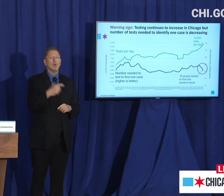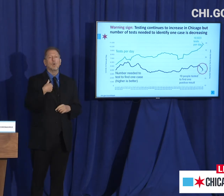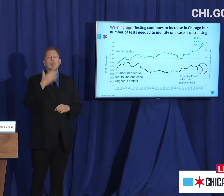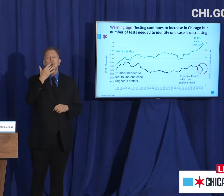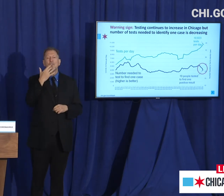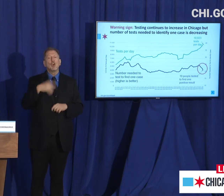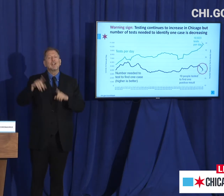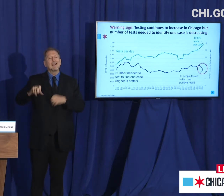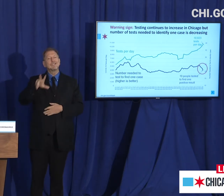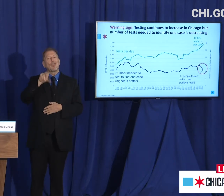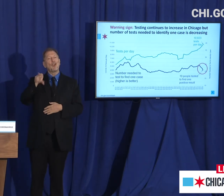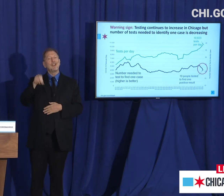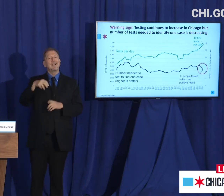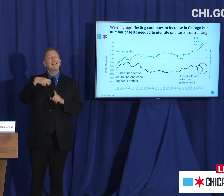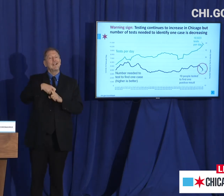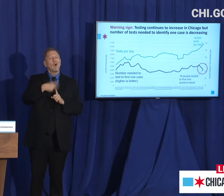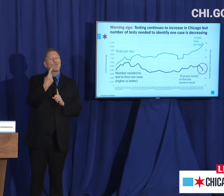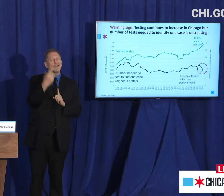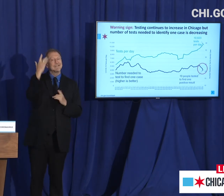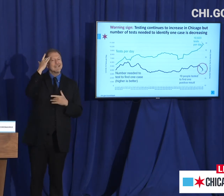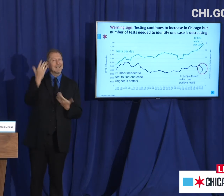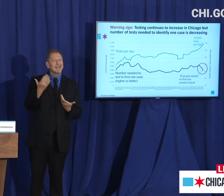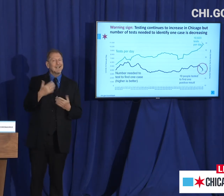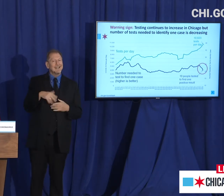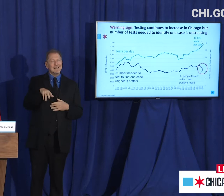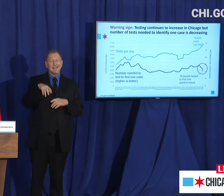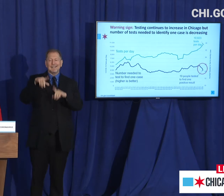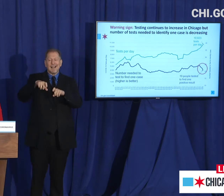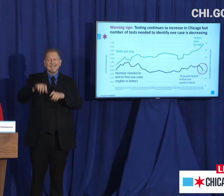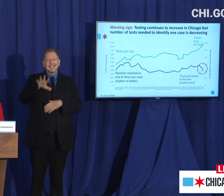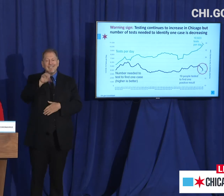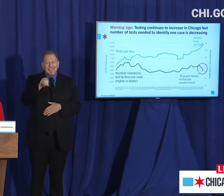even over 50 if we could get there, and it's going the wrong way.